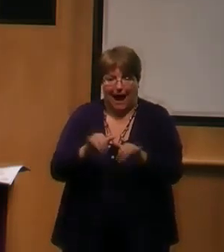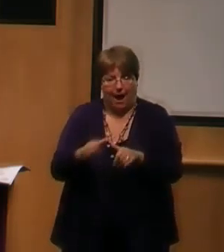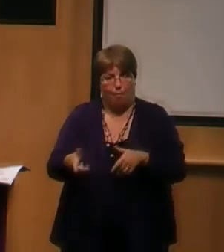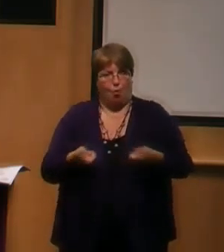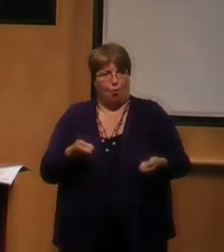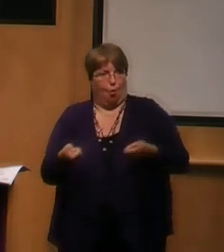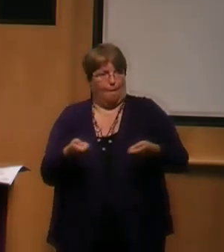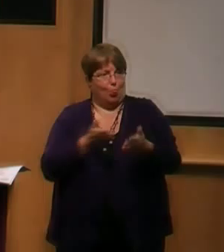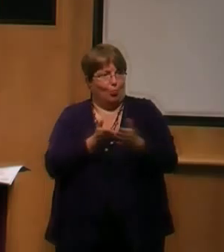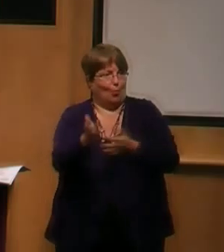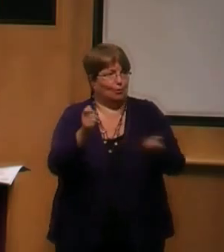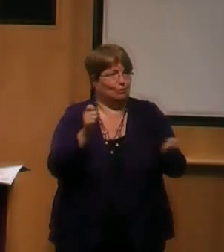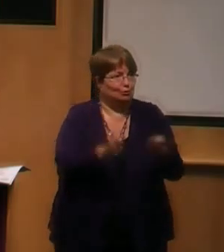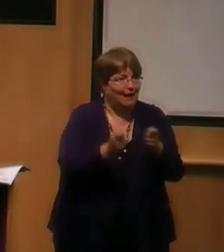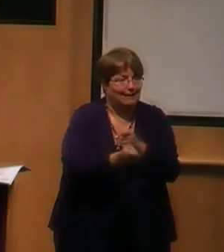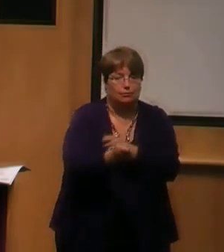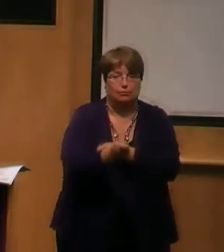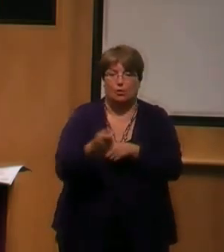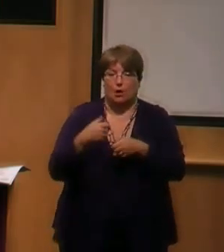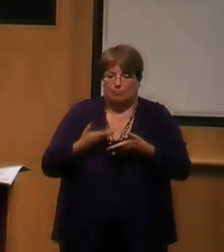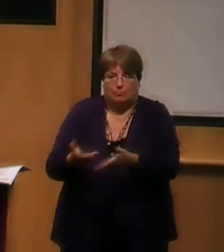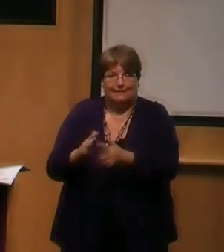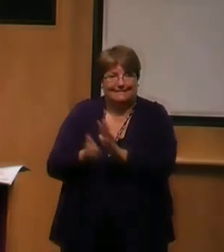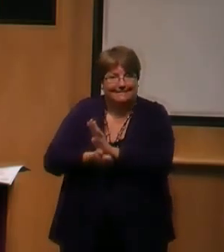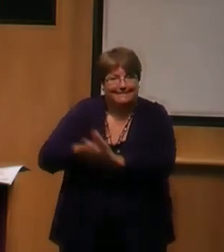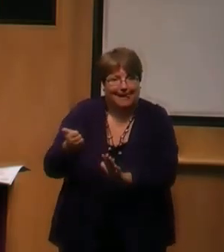learn from mistakes or success stories from the deaf peers.